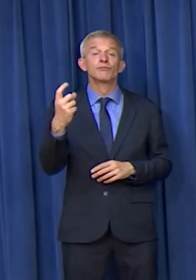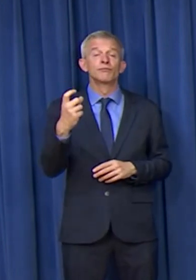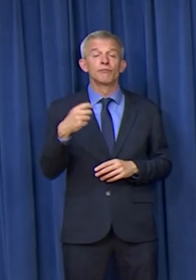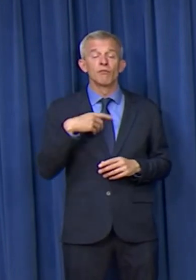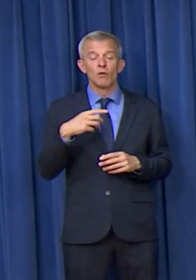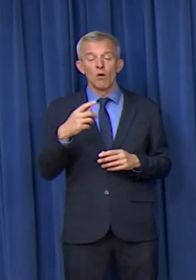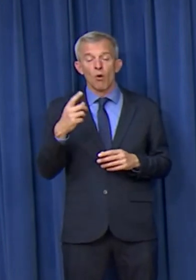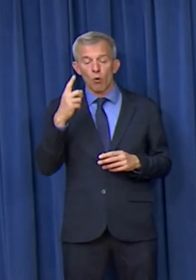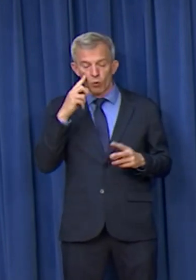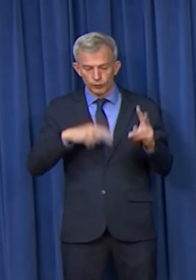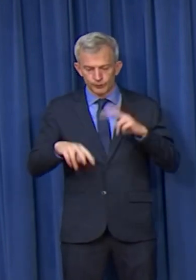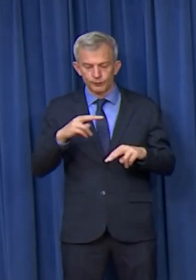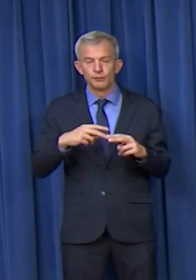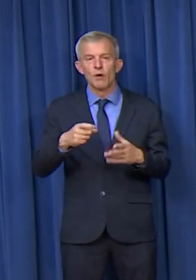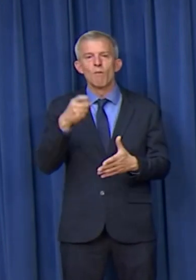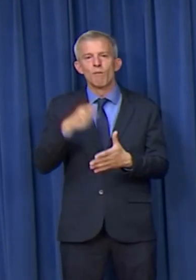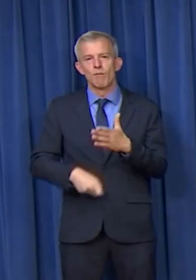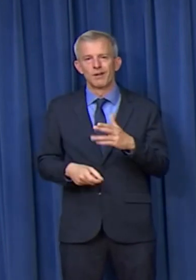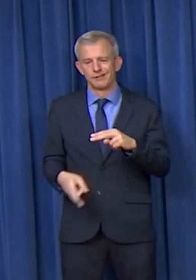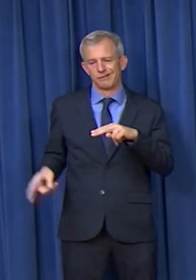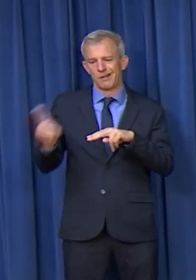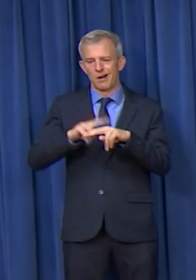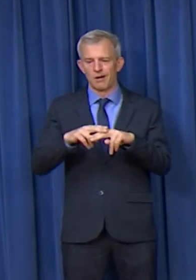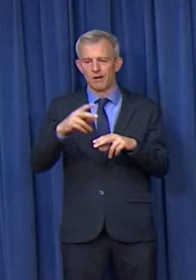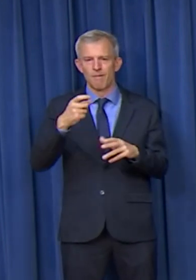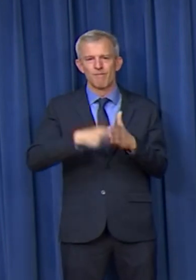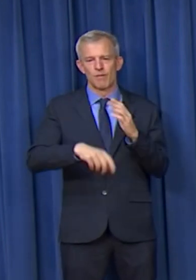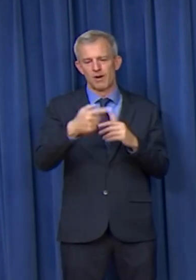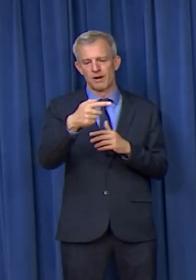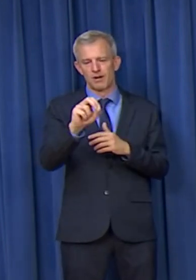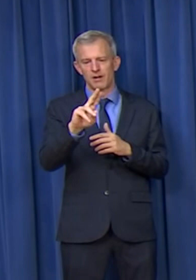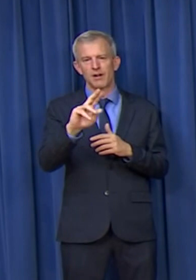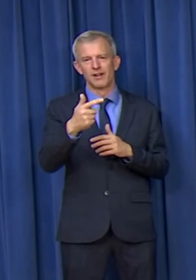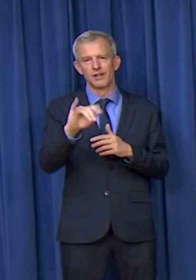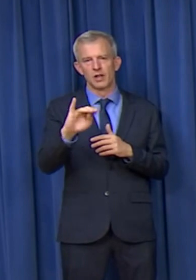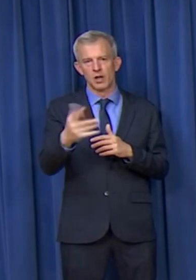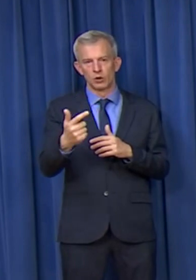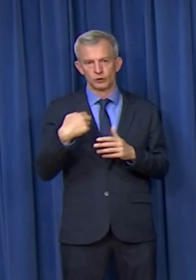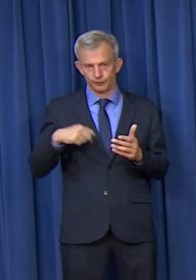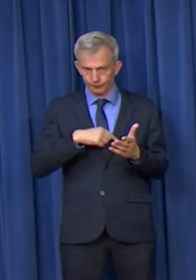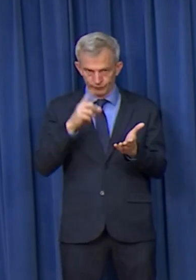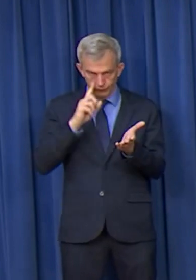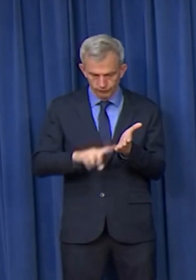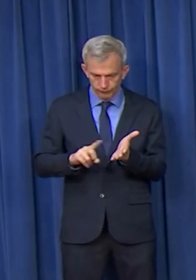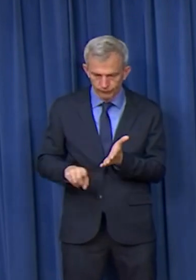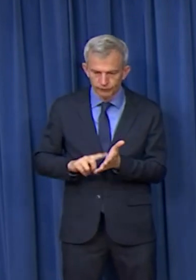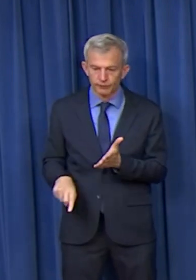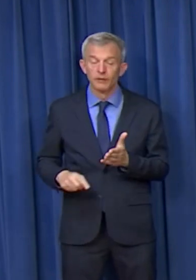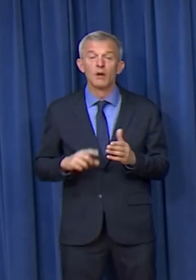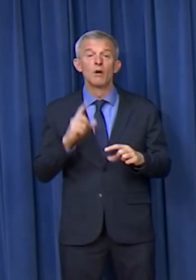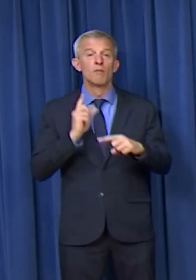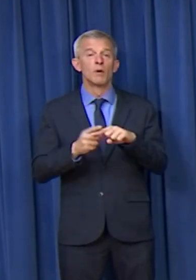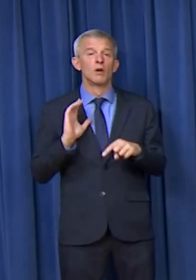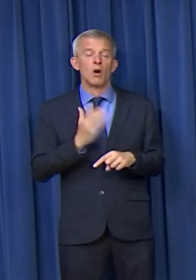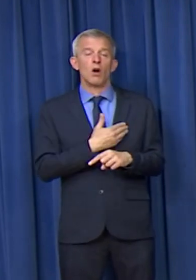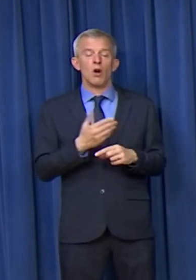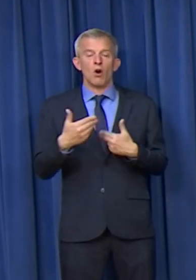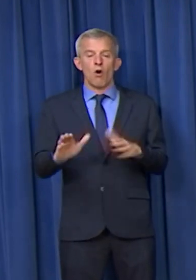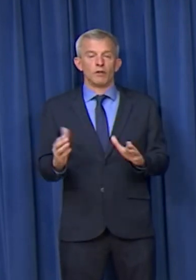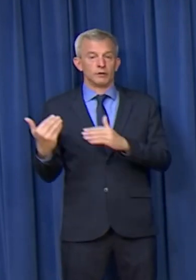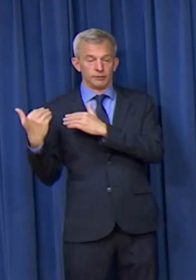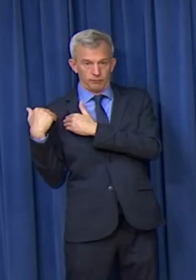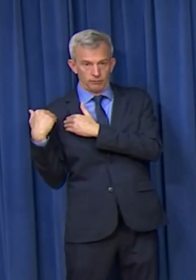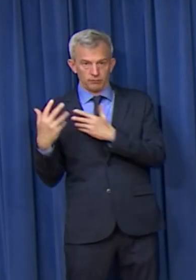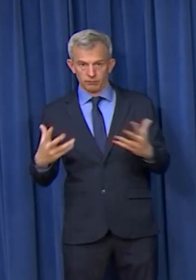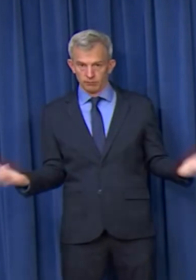price gouging, and I'll be making more announcements about that issue in the days to come. In addition, of course, our office is charged with enforcing